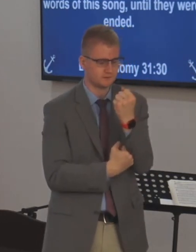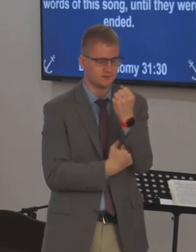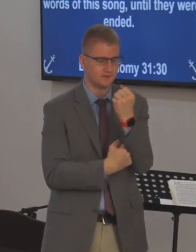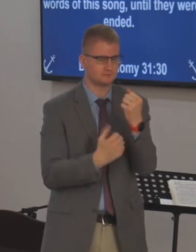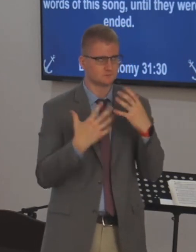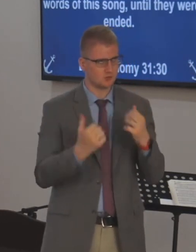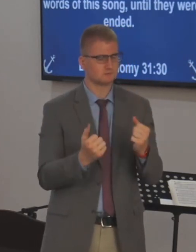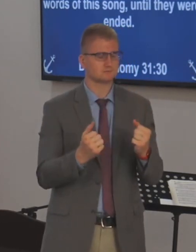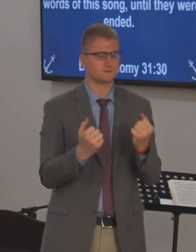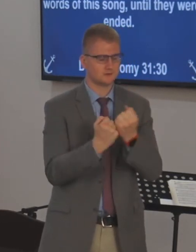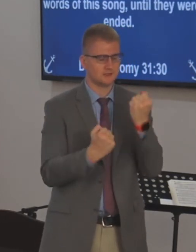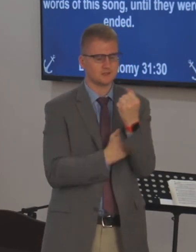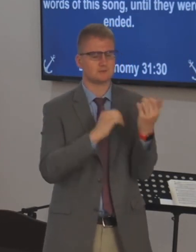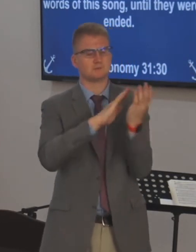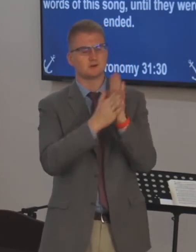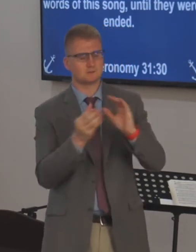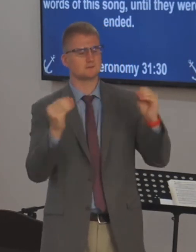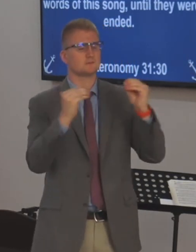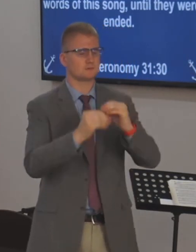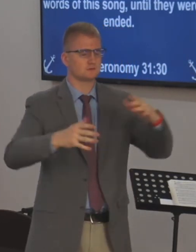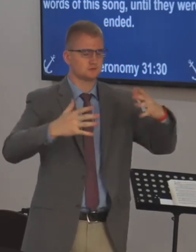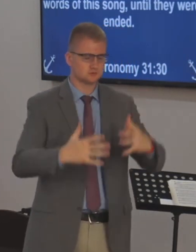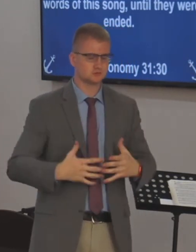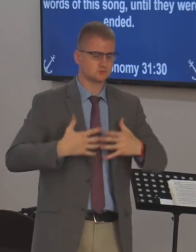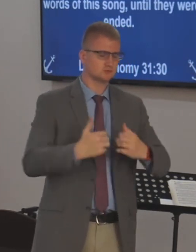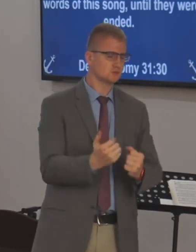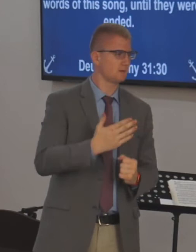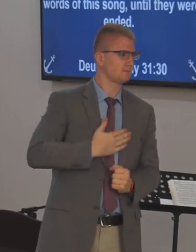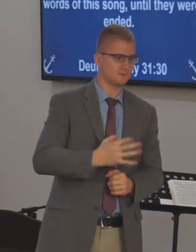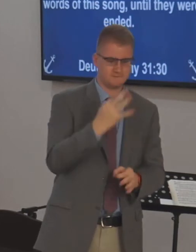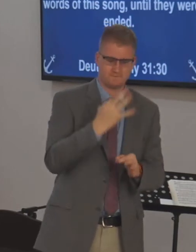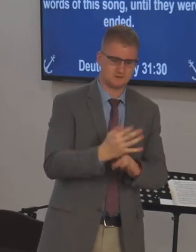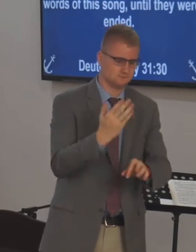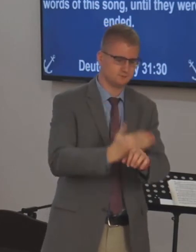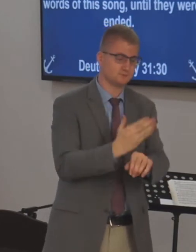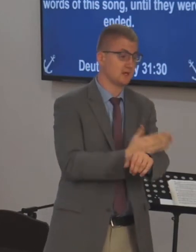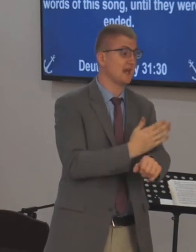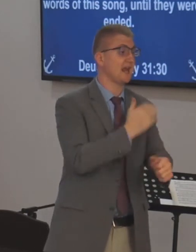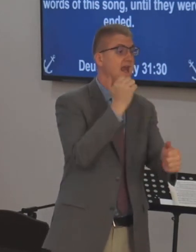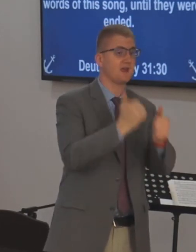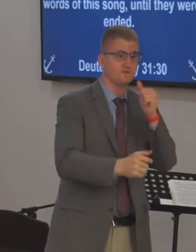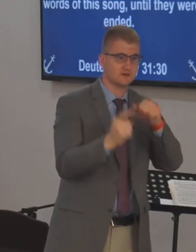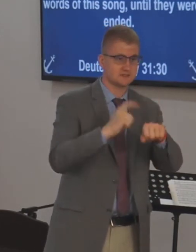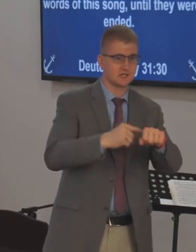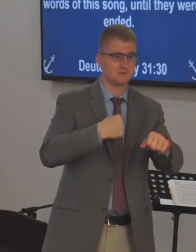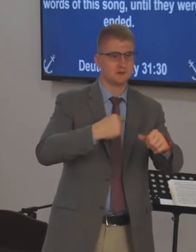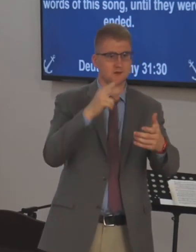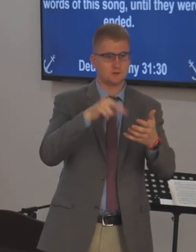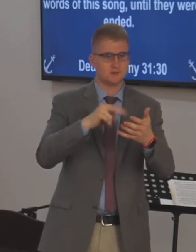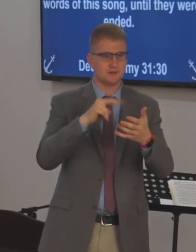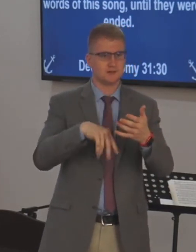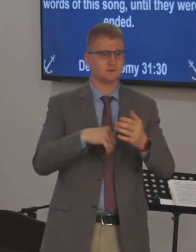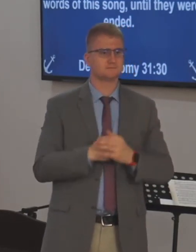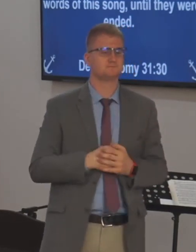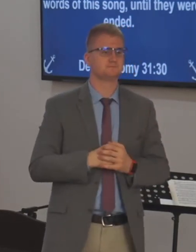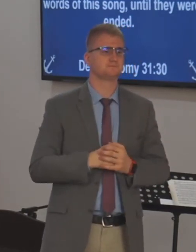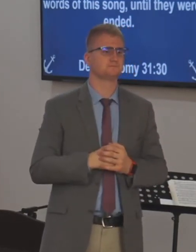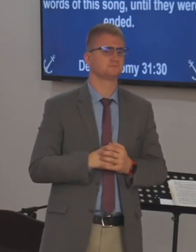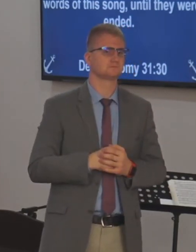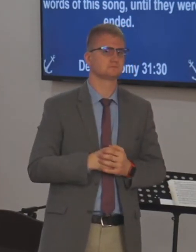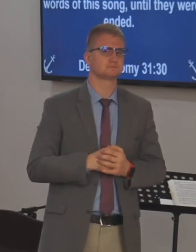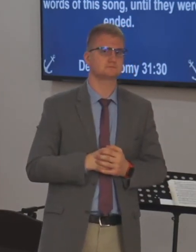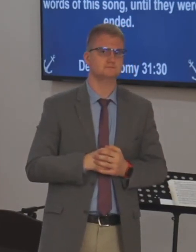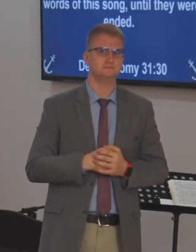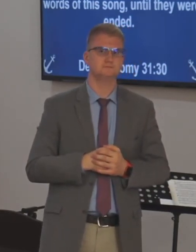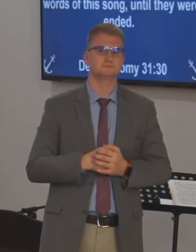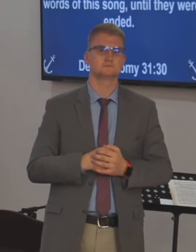through. And I use one of these, and I hand these out when people need them. There's a little card that gives you a check off and all that. I don't want to go over all